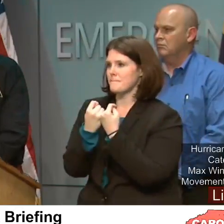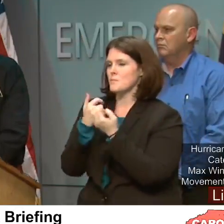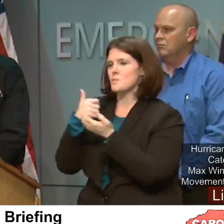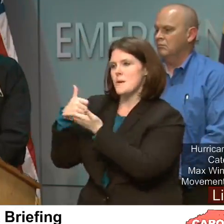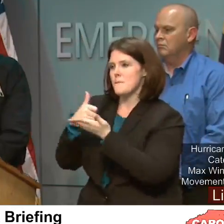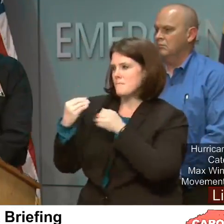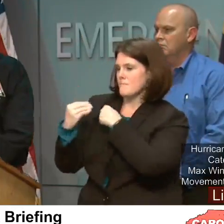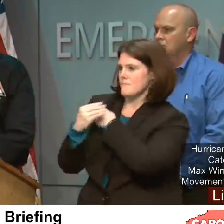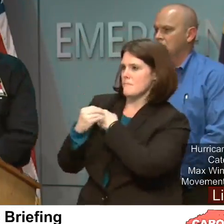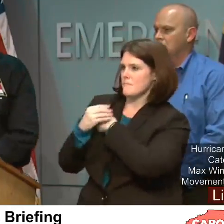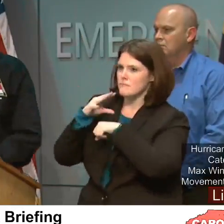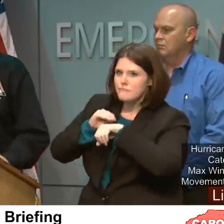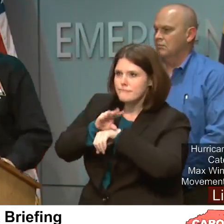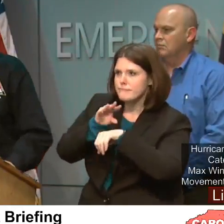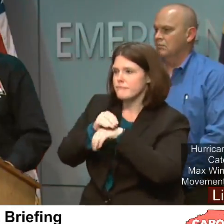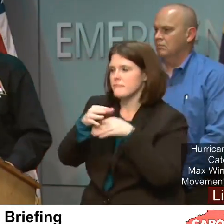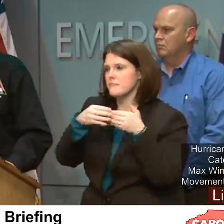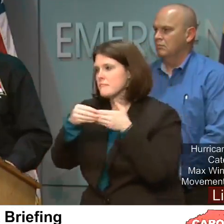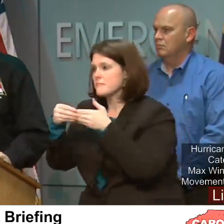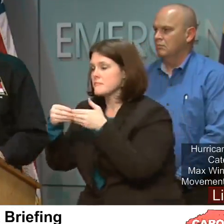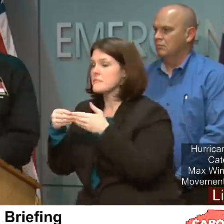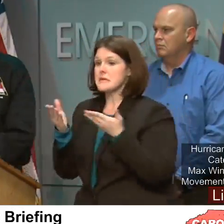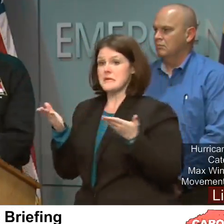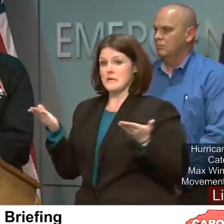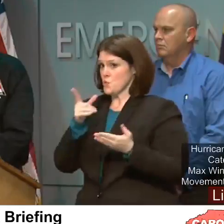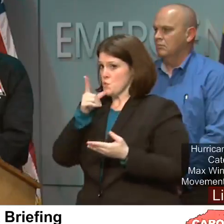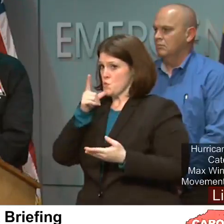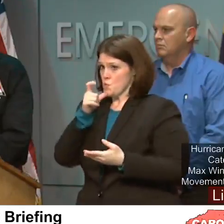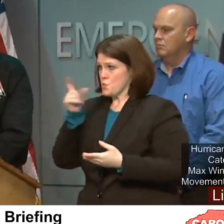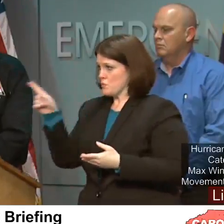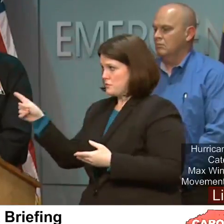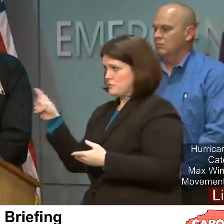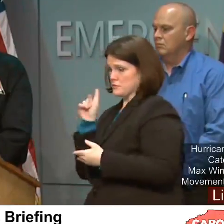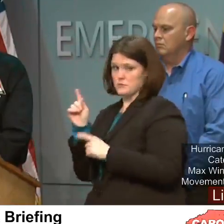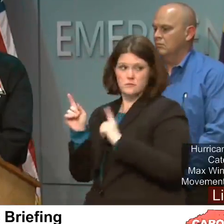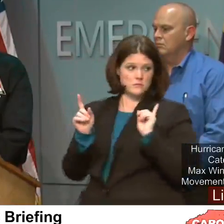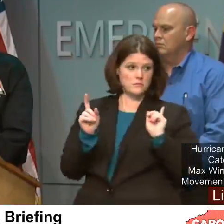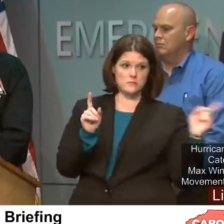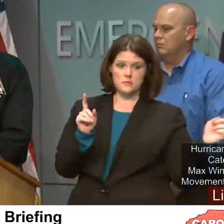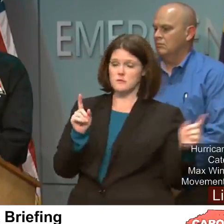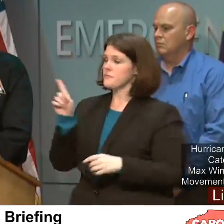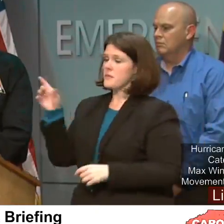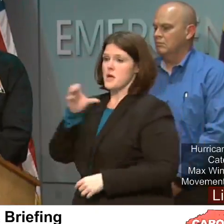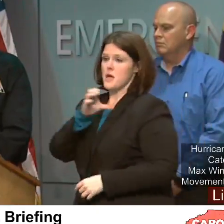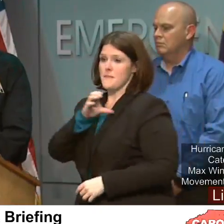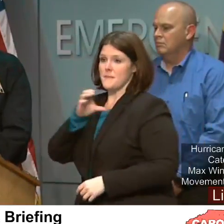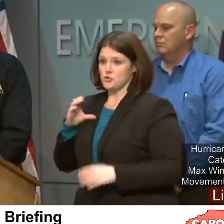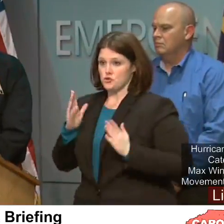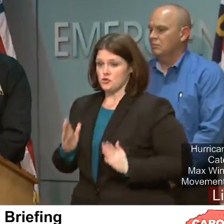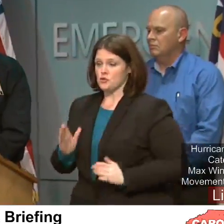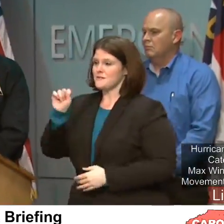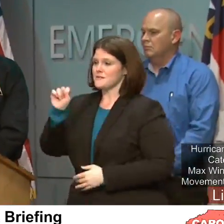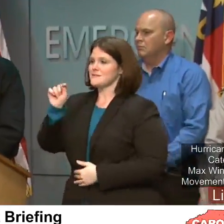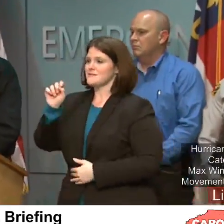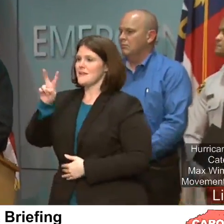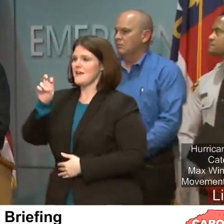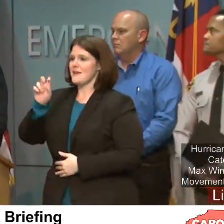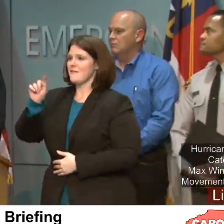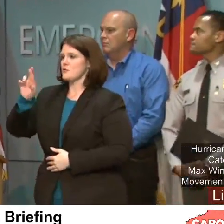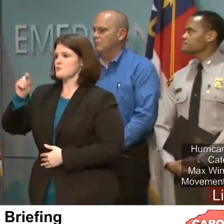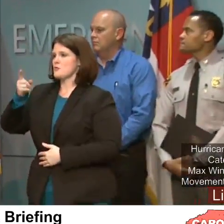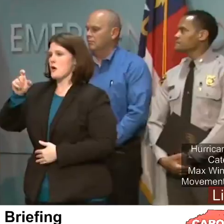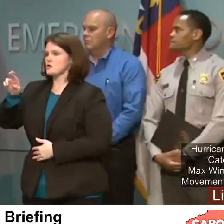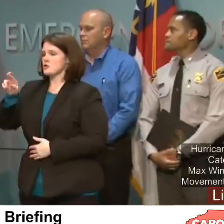Florence. We have with me on stage Commissioner Steve Trachsel, the head